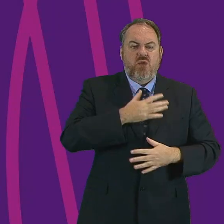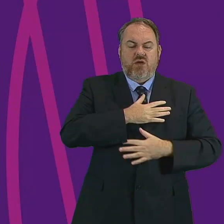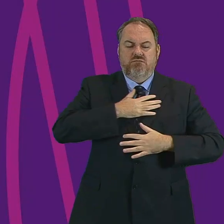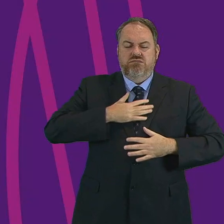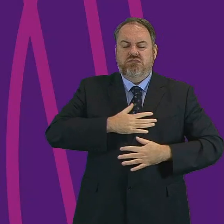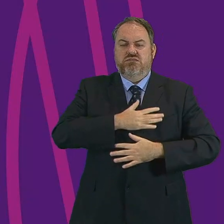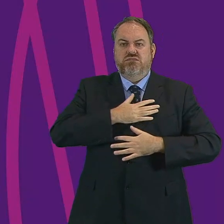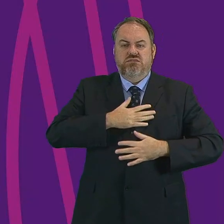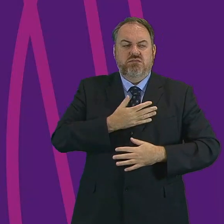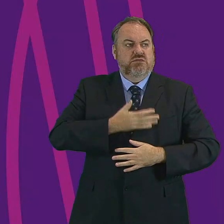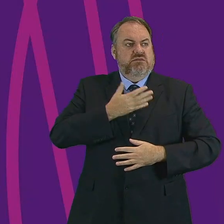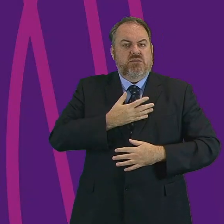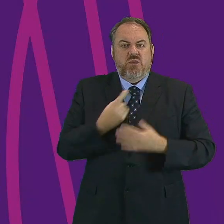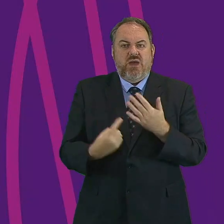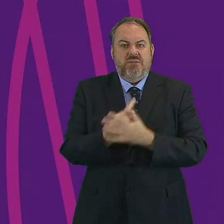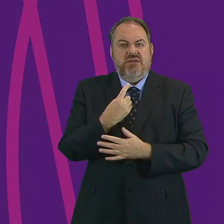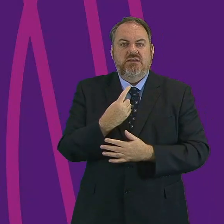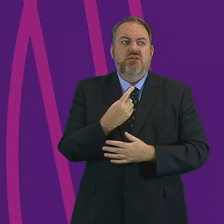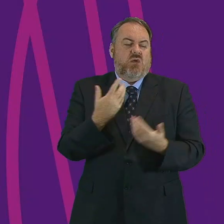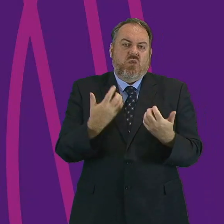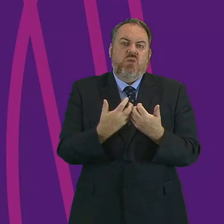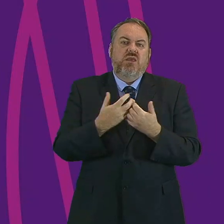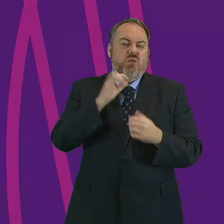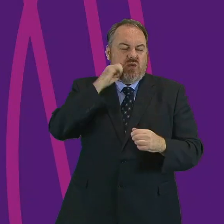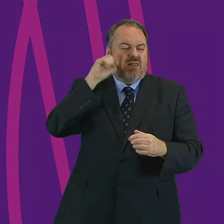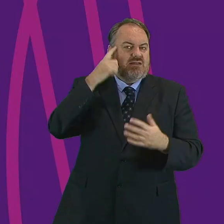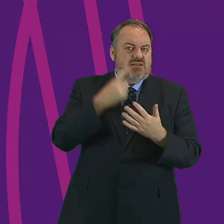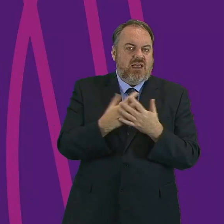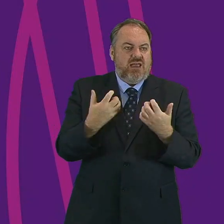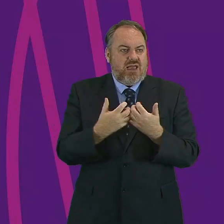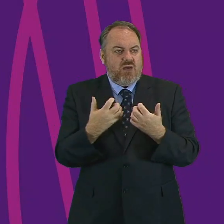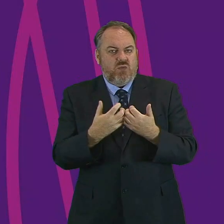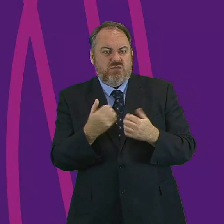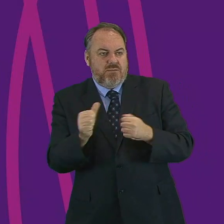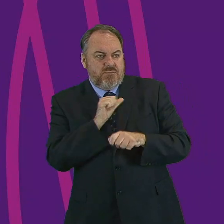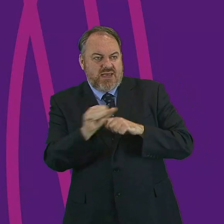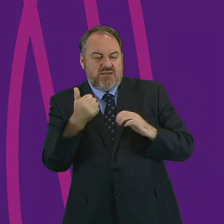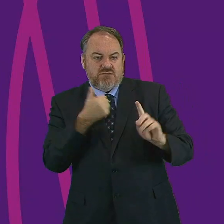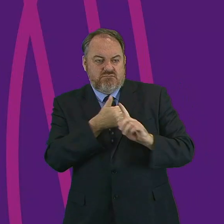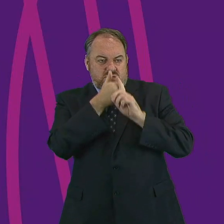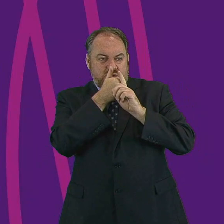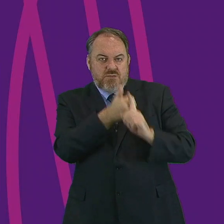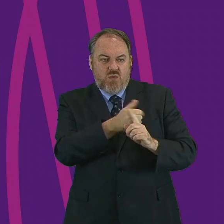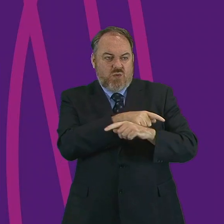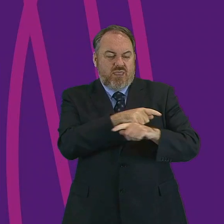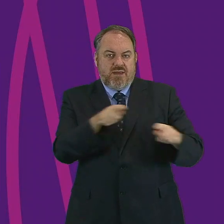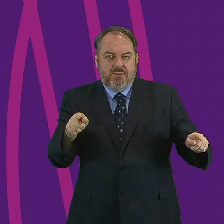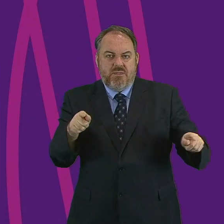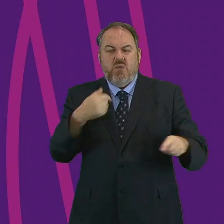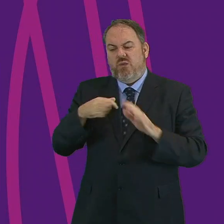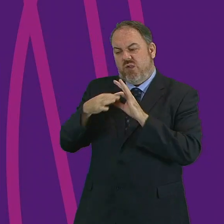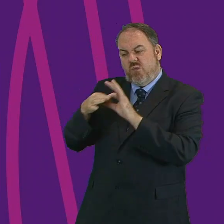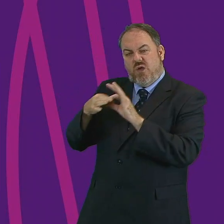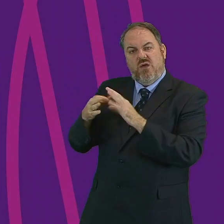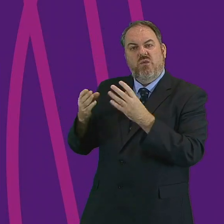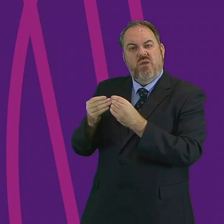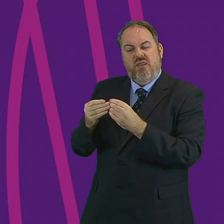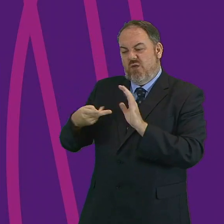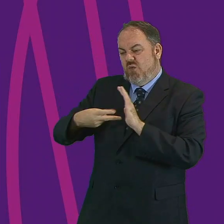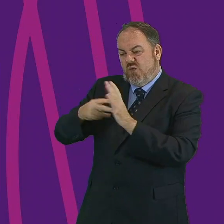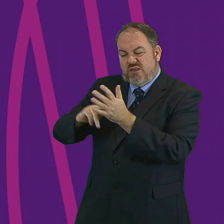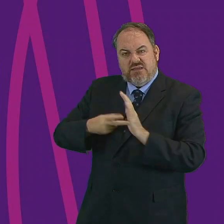and that includes the Victim Notification Scheme. And, of course, we will continue to work with organisations representing victims and